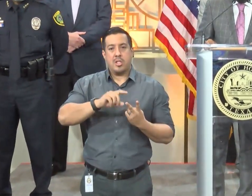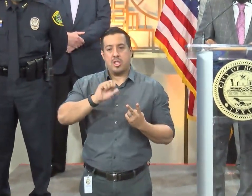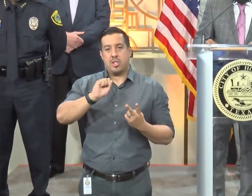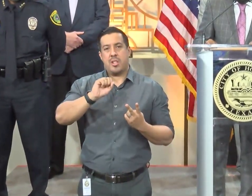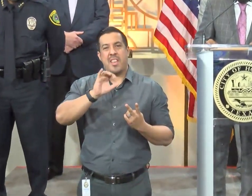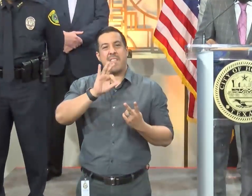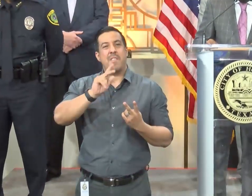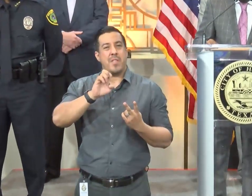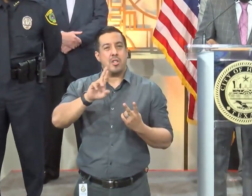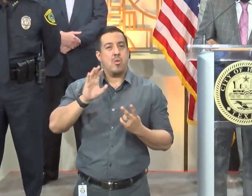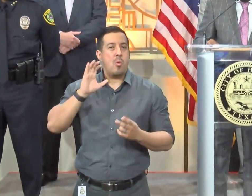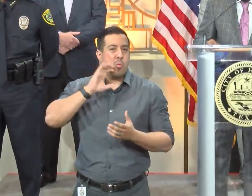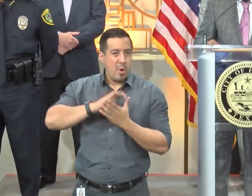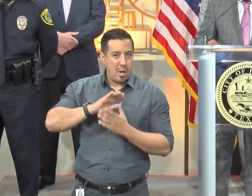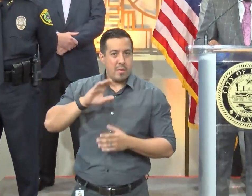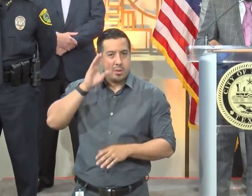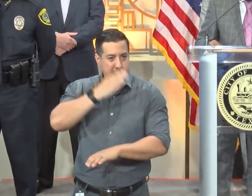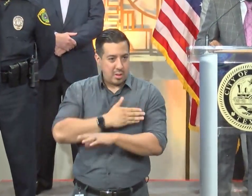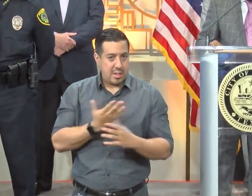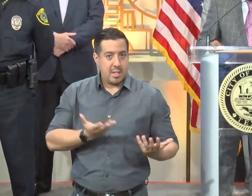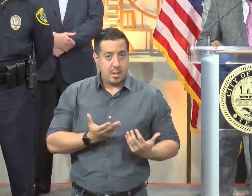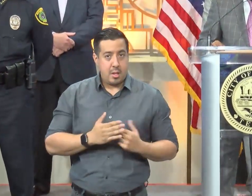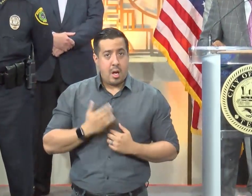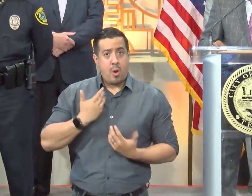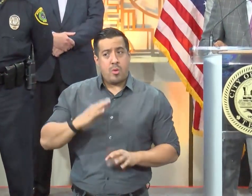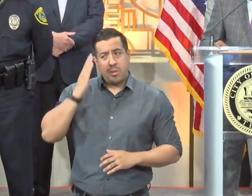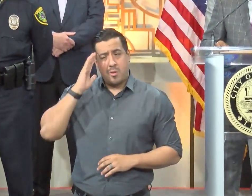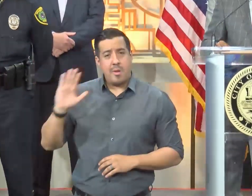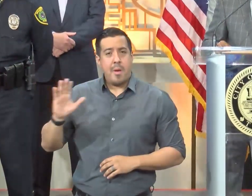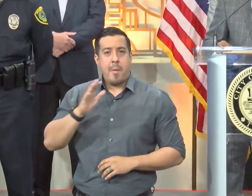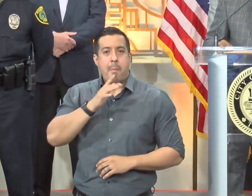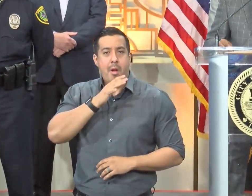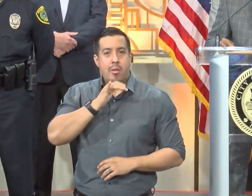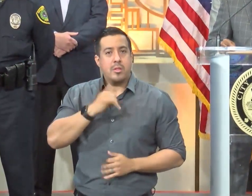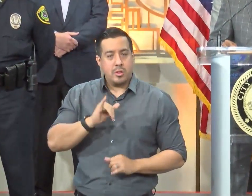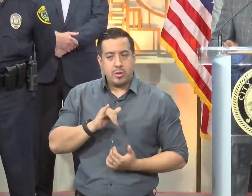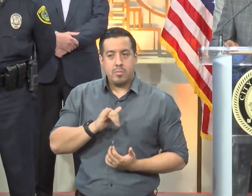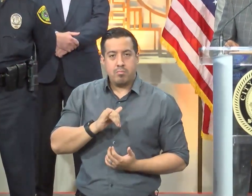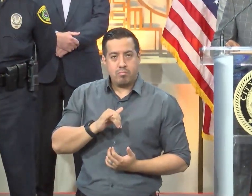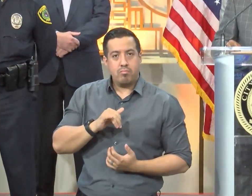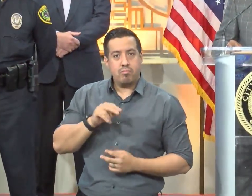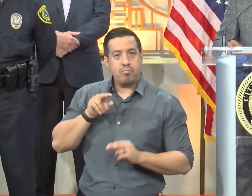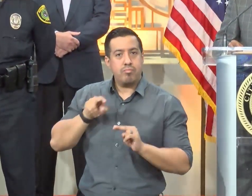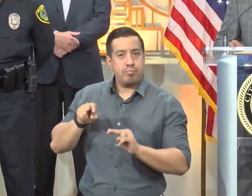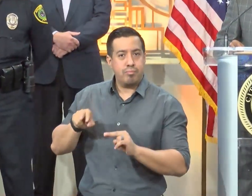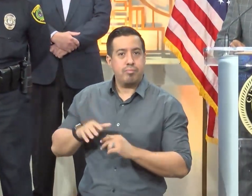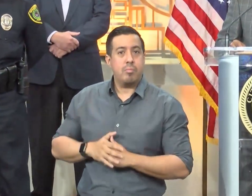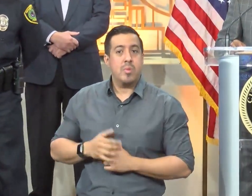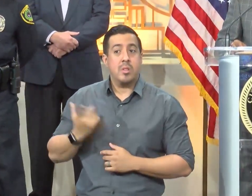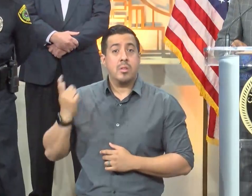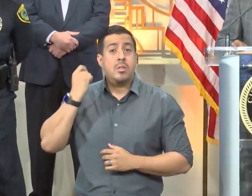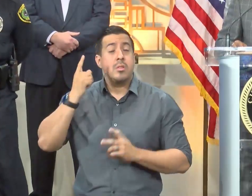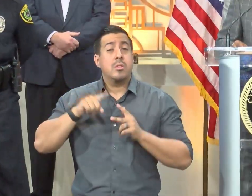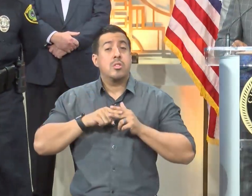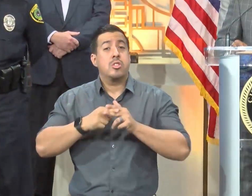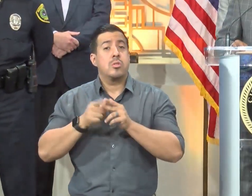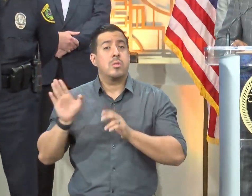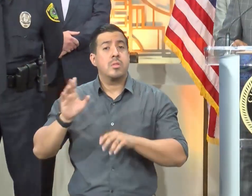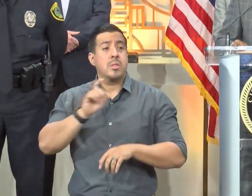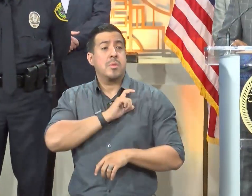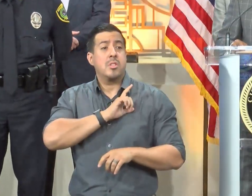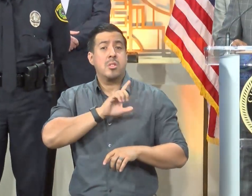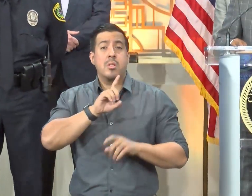Shireen Fenter are here. And I know his mother is watching. Chief Fenner began his career with the Houston Police Department